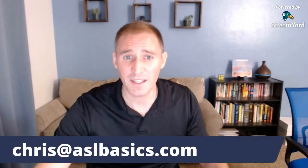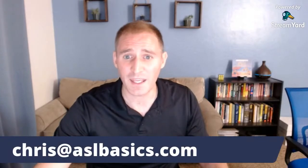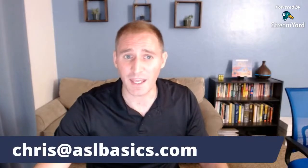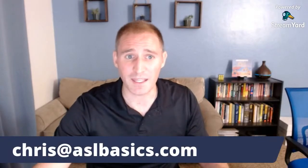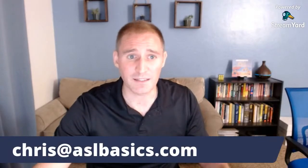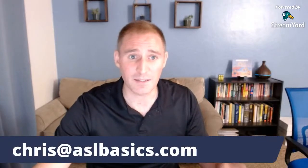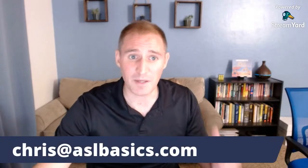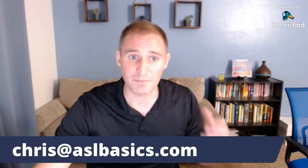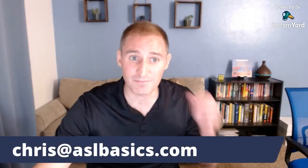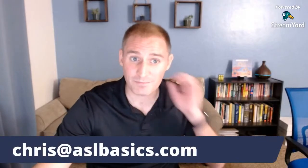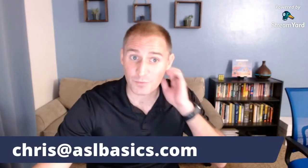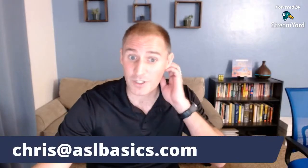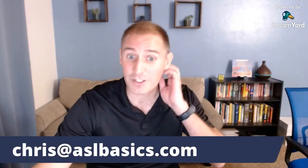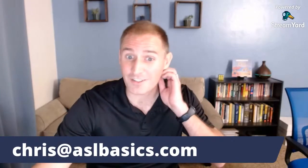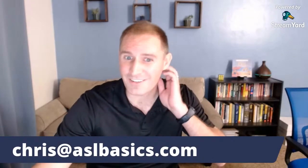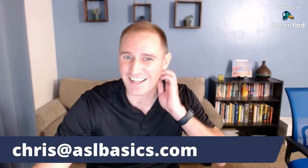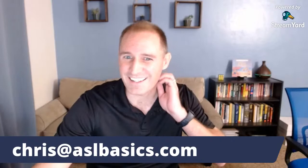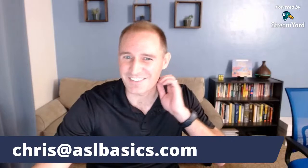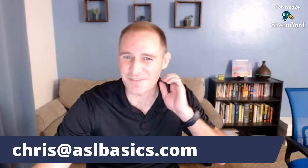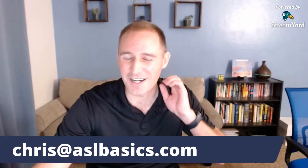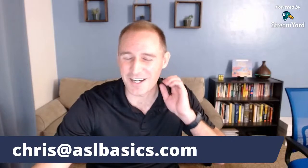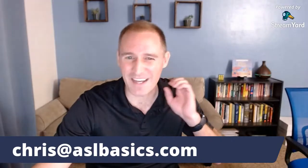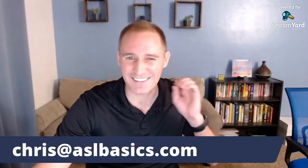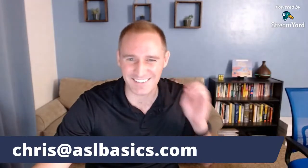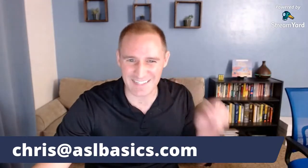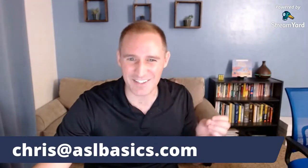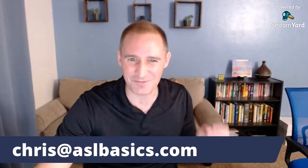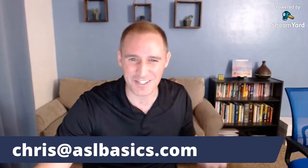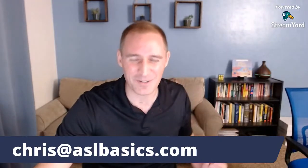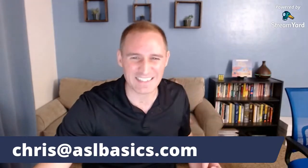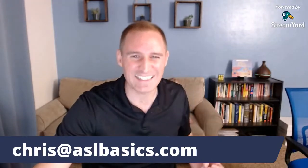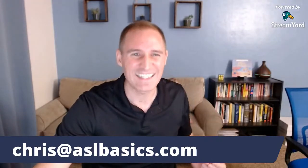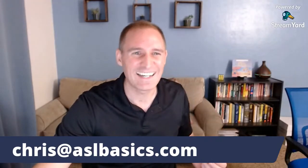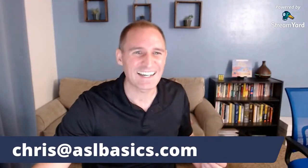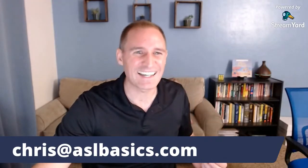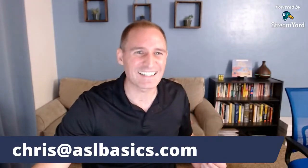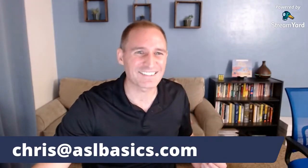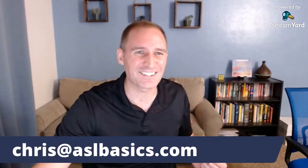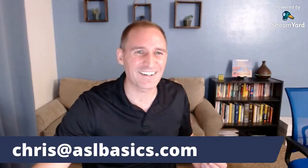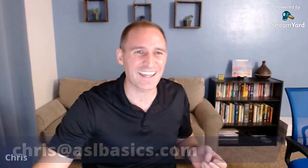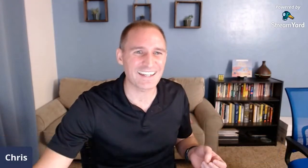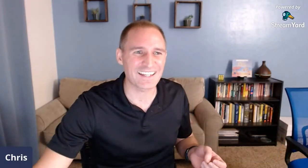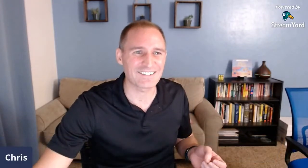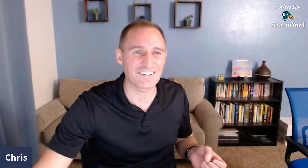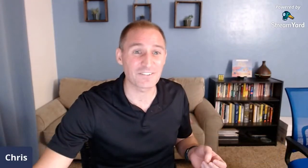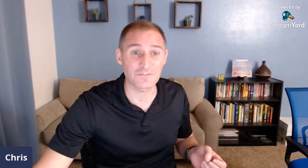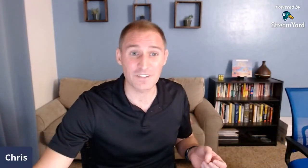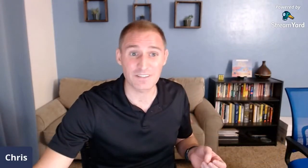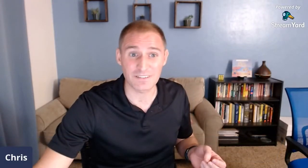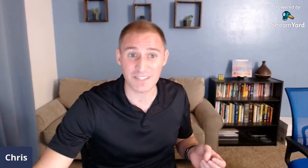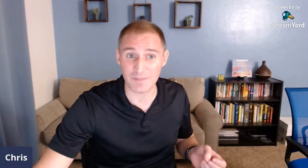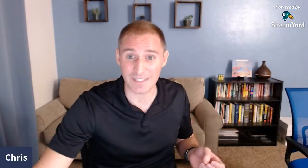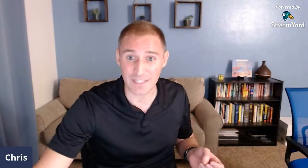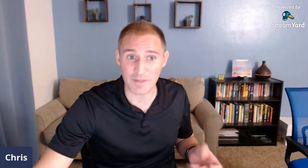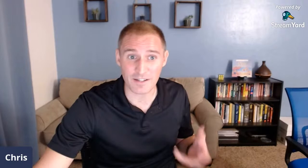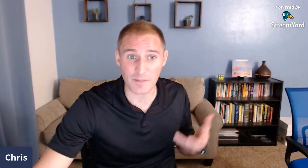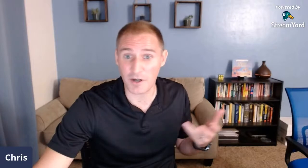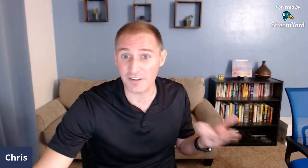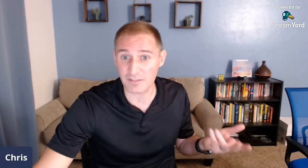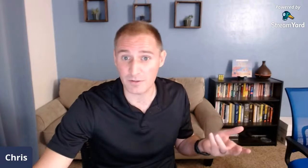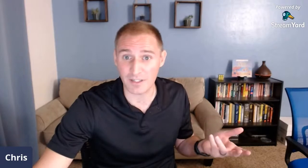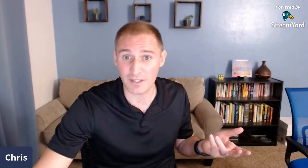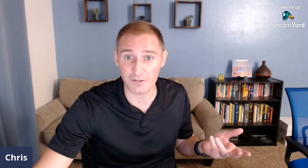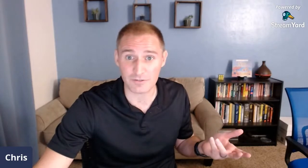chris@aslbasics.com, and I'm pretty good at responding back to your emails pretty quickly. So go ahead and feel free to send me an email.